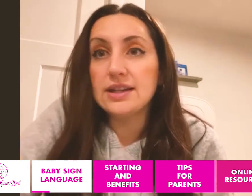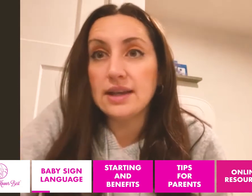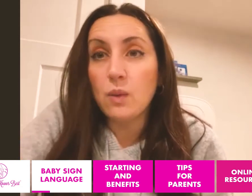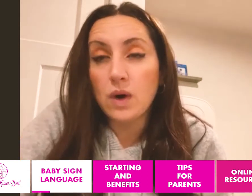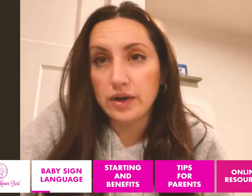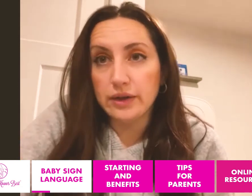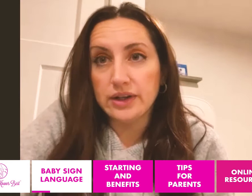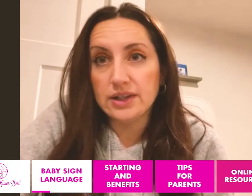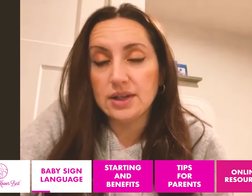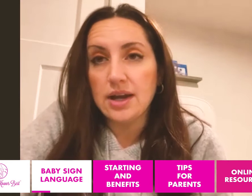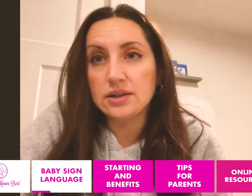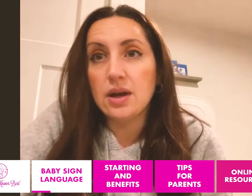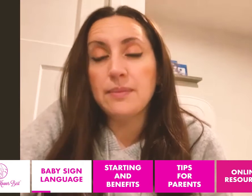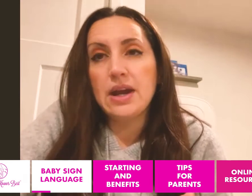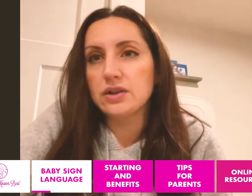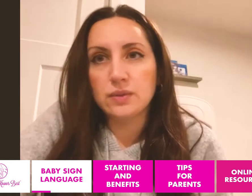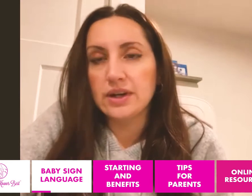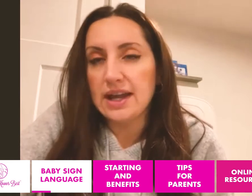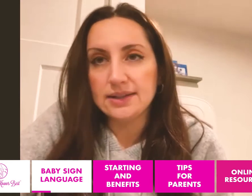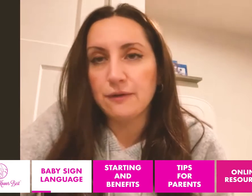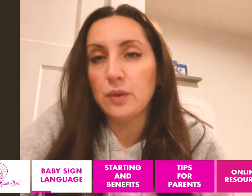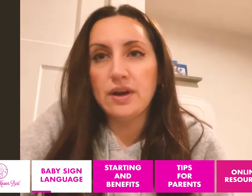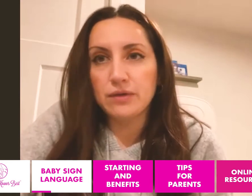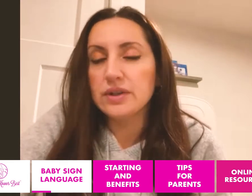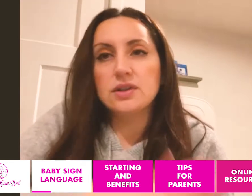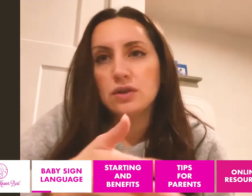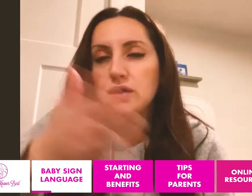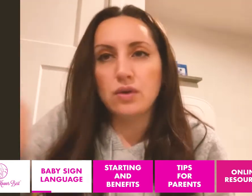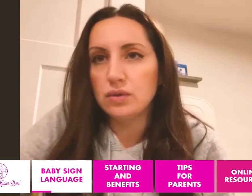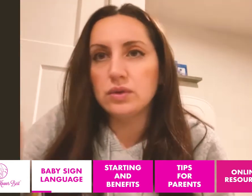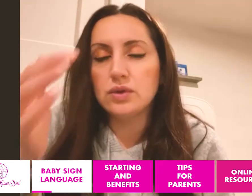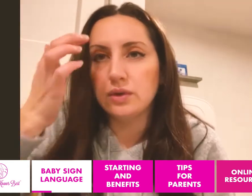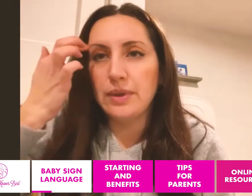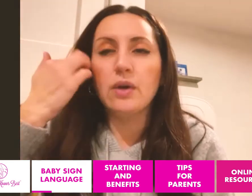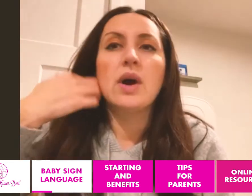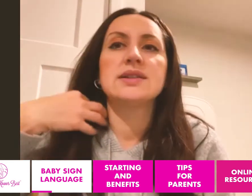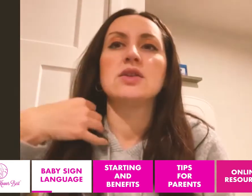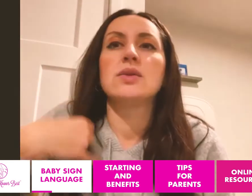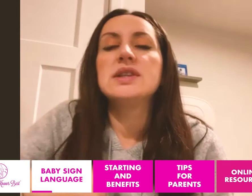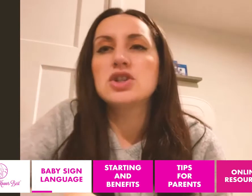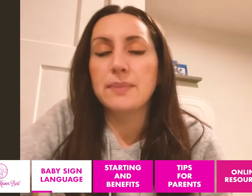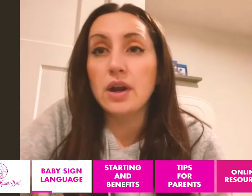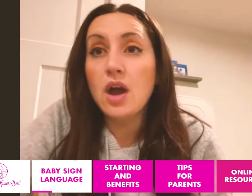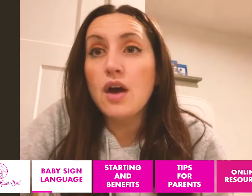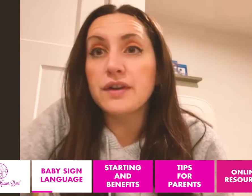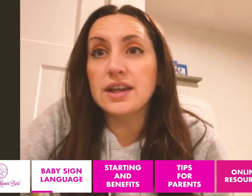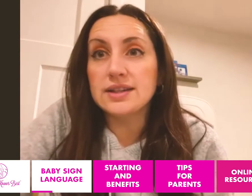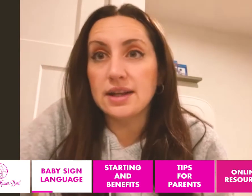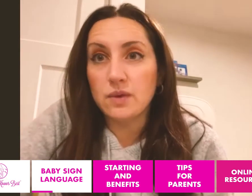that weren't learning signs. Some parents were against it for whatever reason. So, you do what the parent wants and you don't teach it. But for the kids that I was able